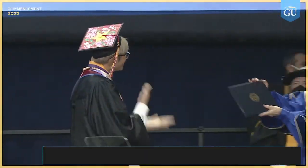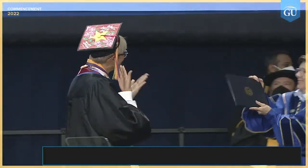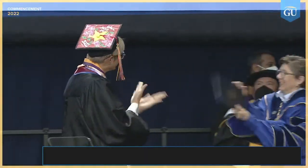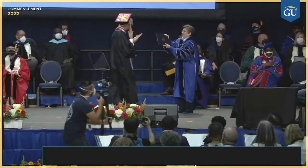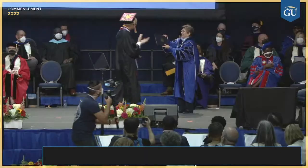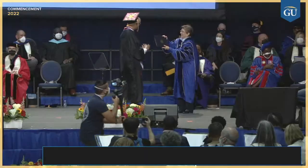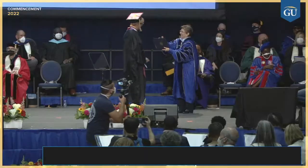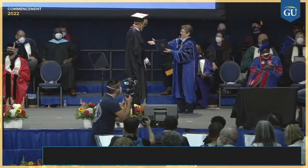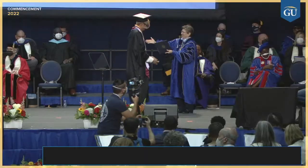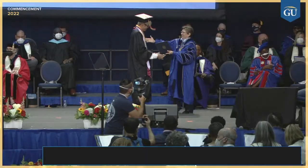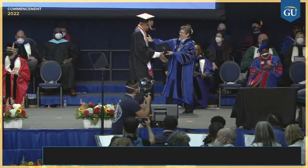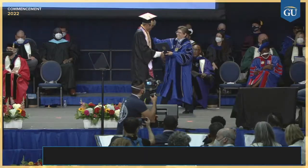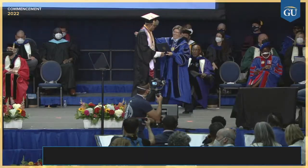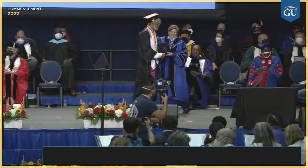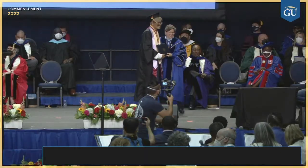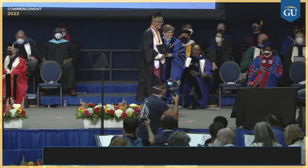Thank you, Mom. I love you.